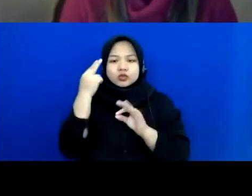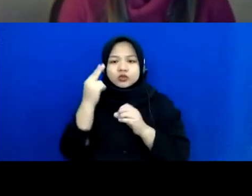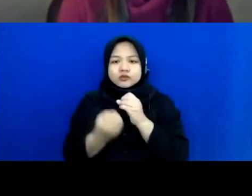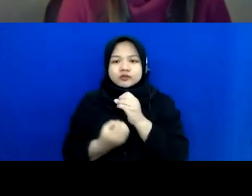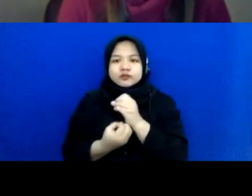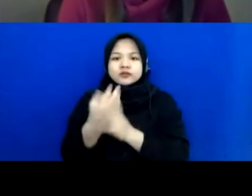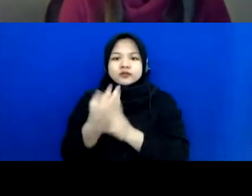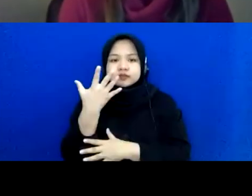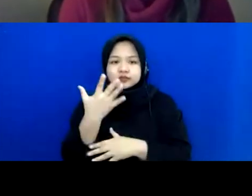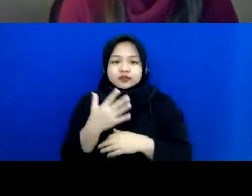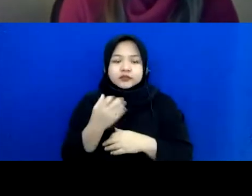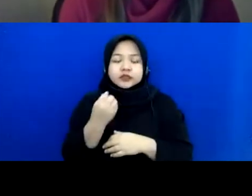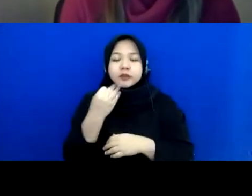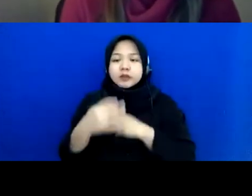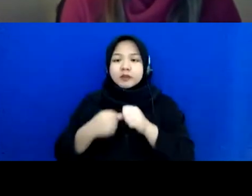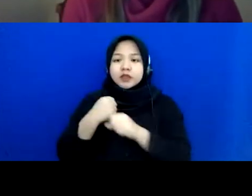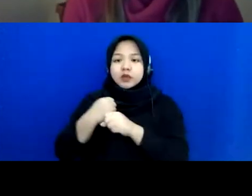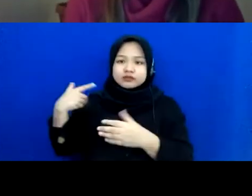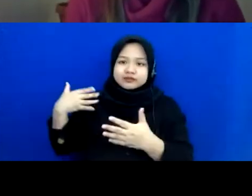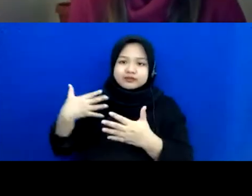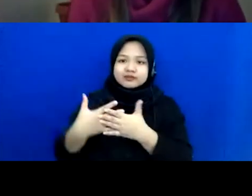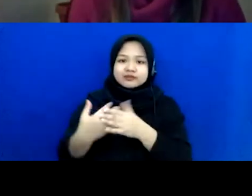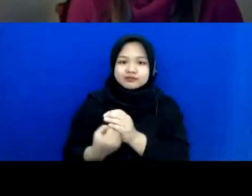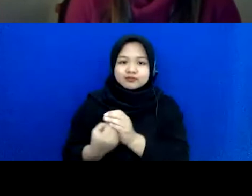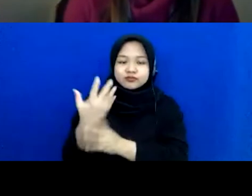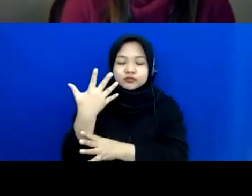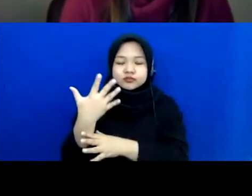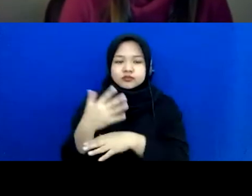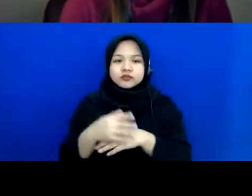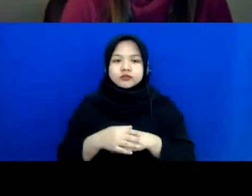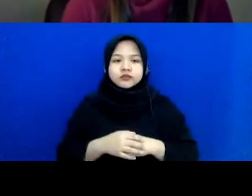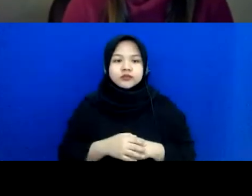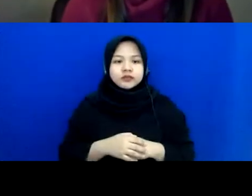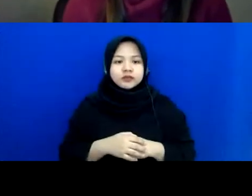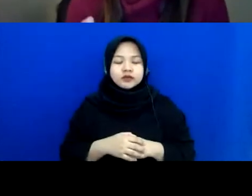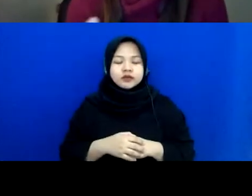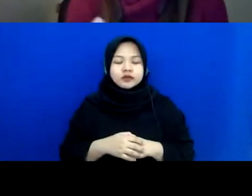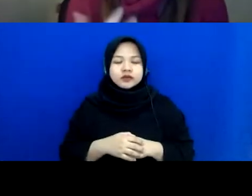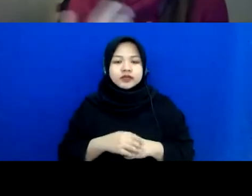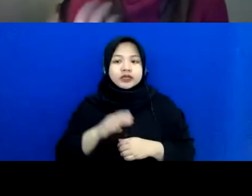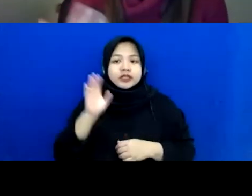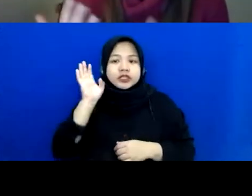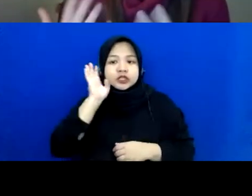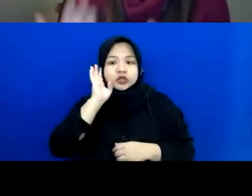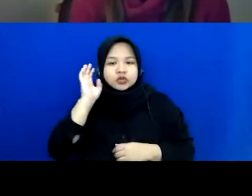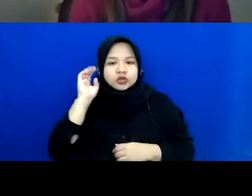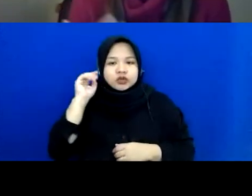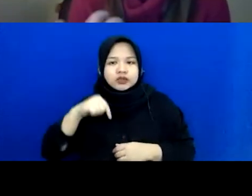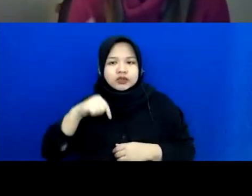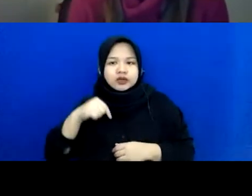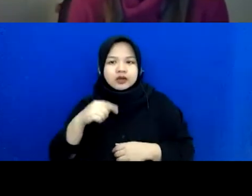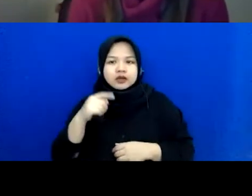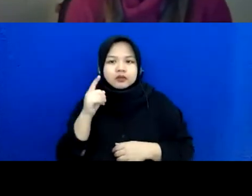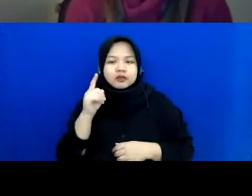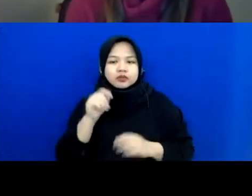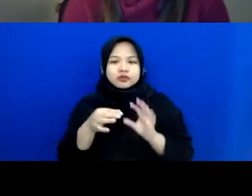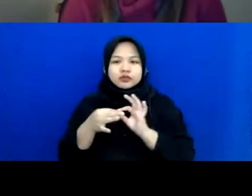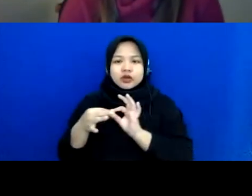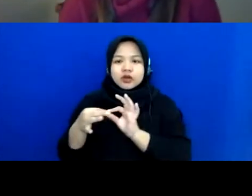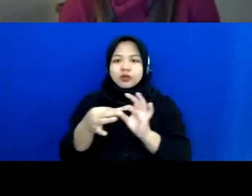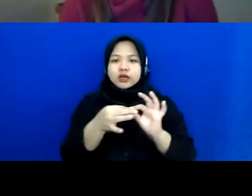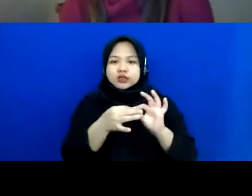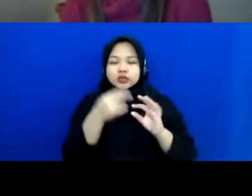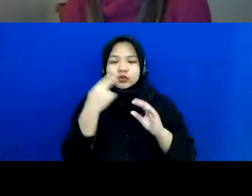years. And this is quite unique, of course, for the Asian region, that there's already such a rich cooperative history to be